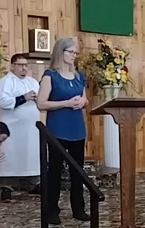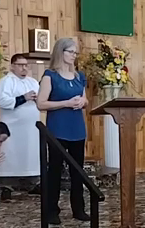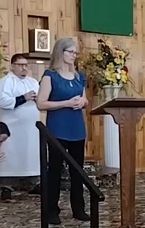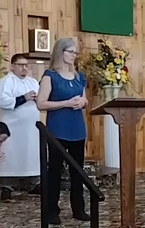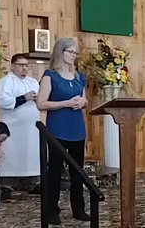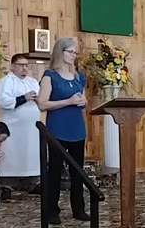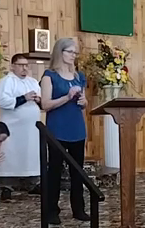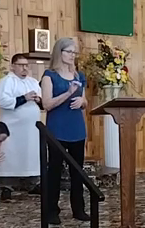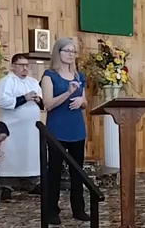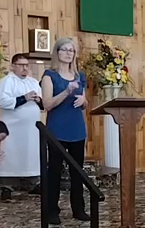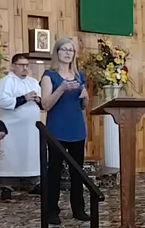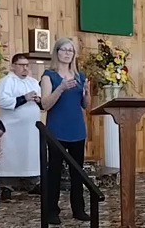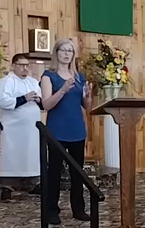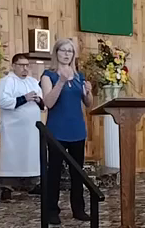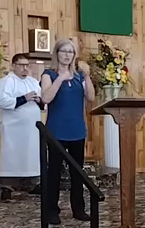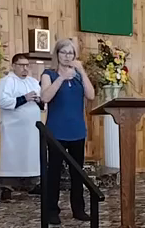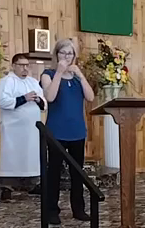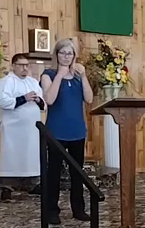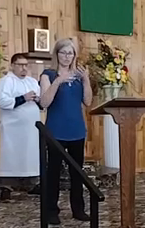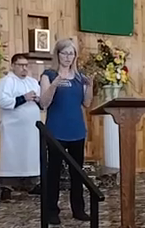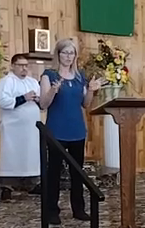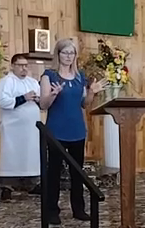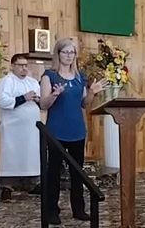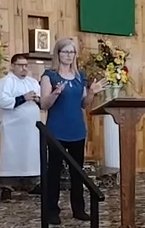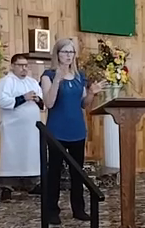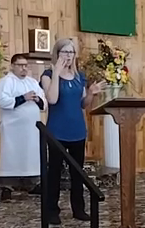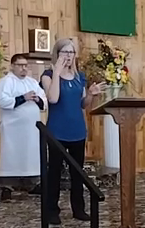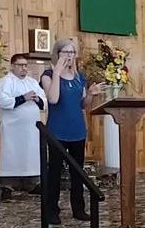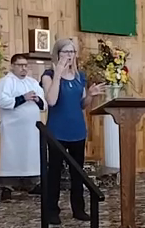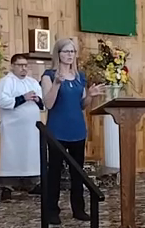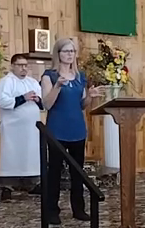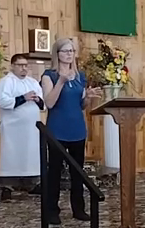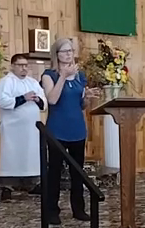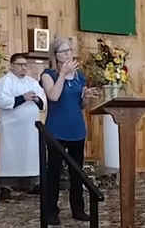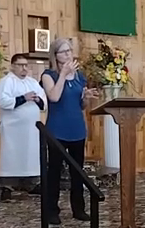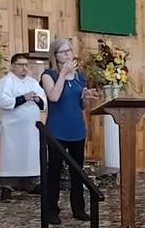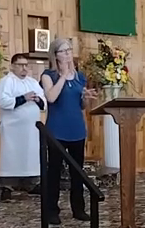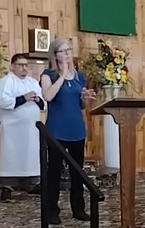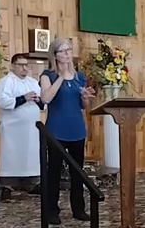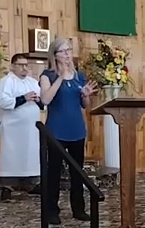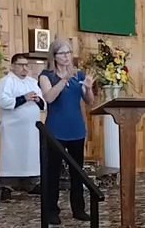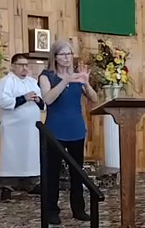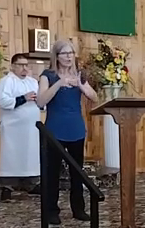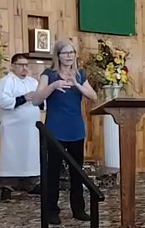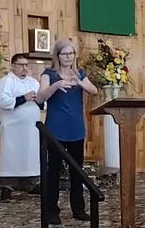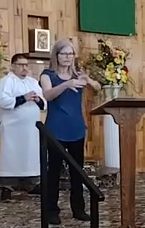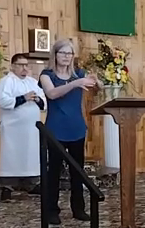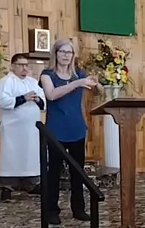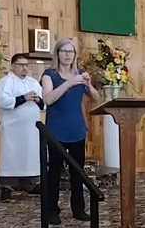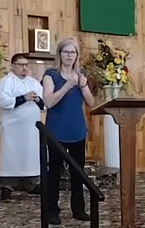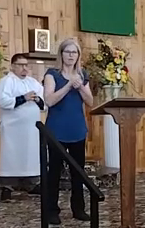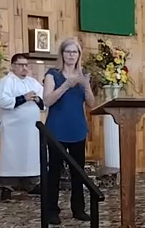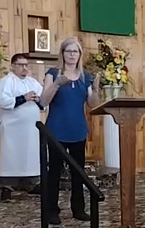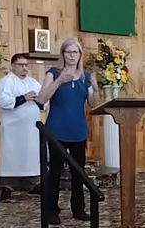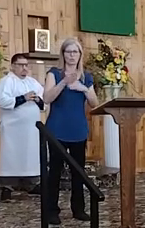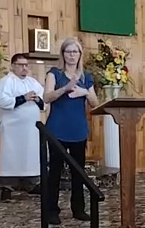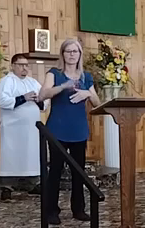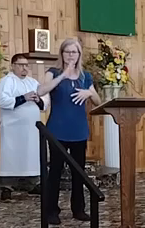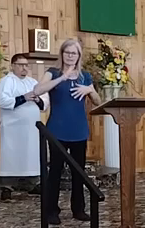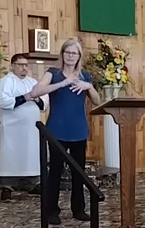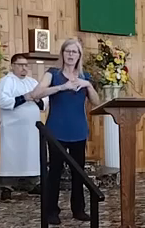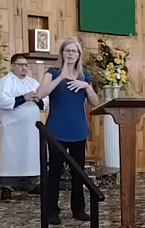In a similar way, when supper was ended, knowing that he was about to reconcile all things in himself through his blood to